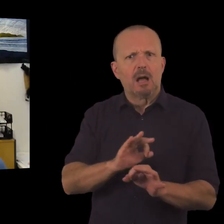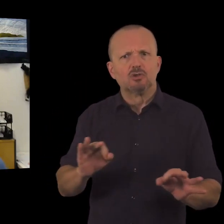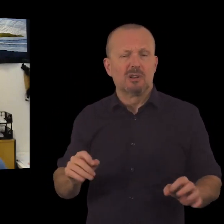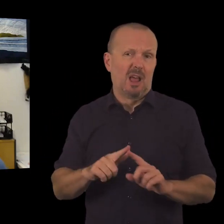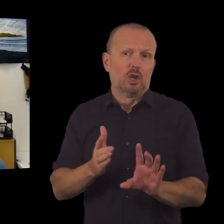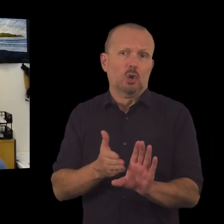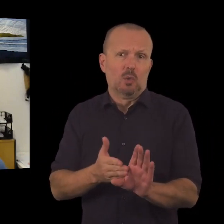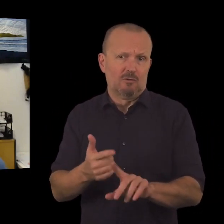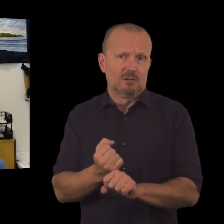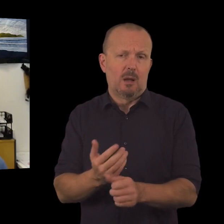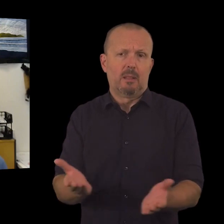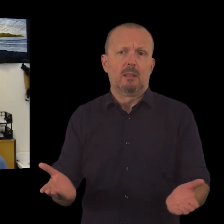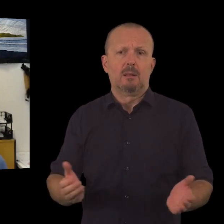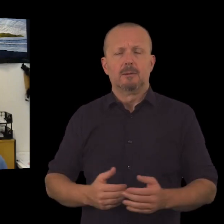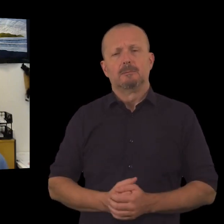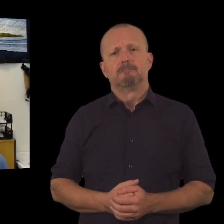rangatahi.